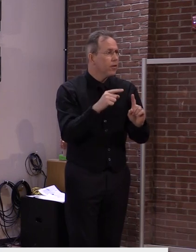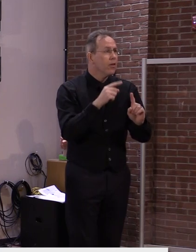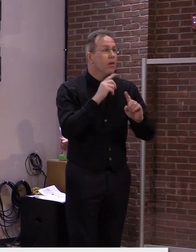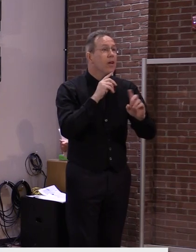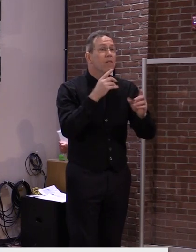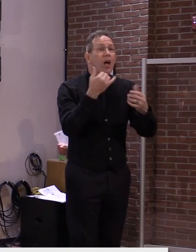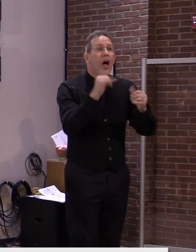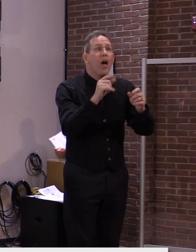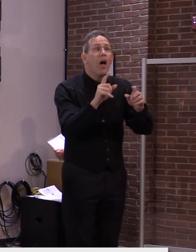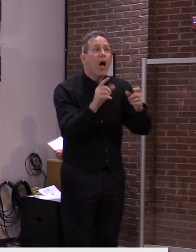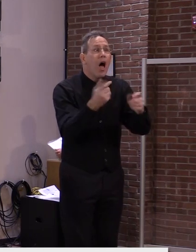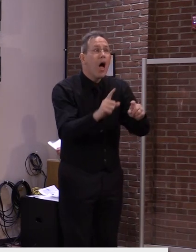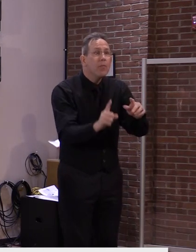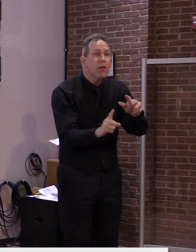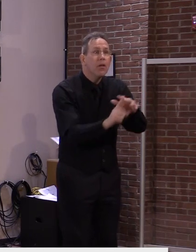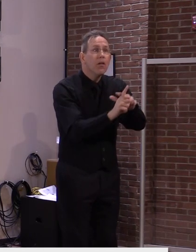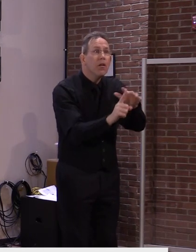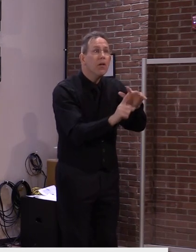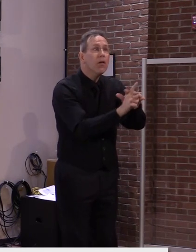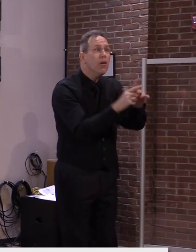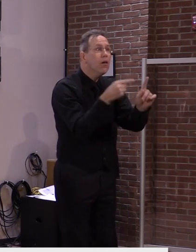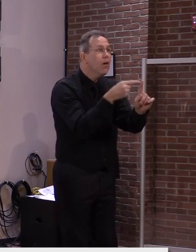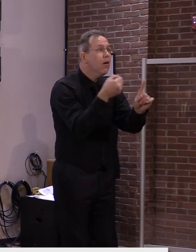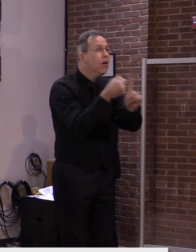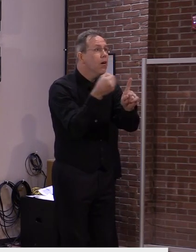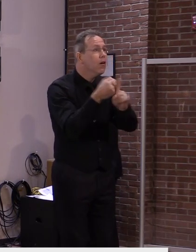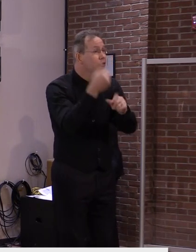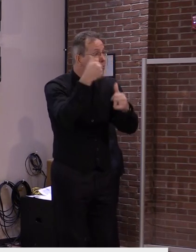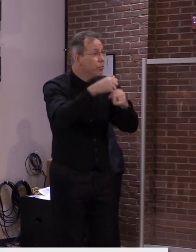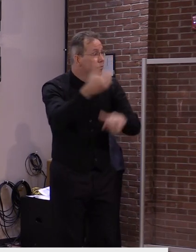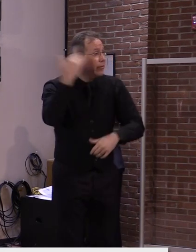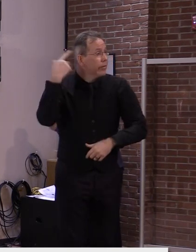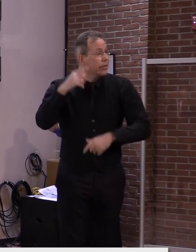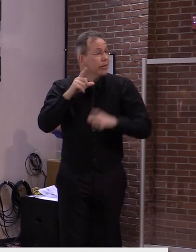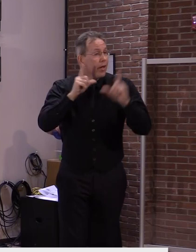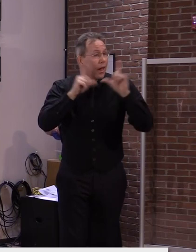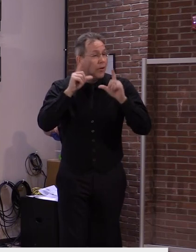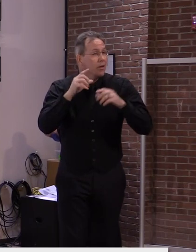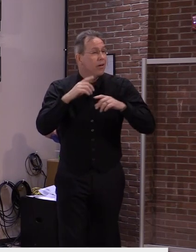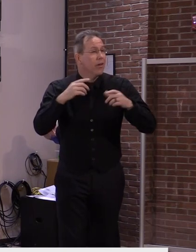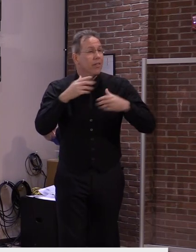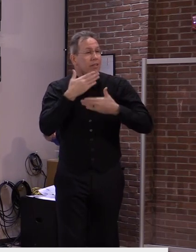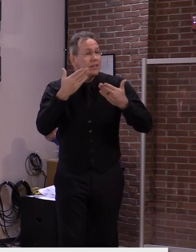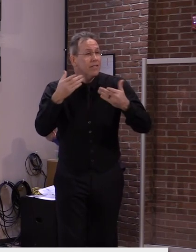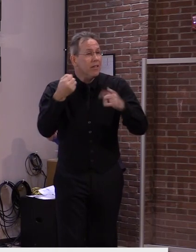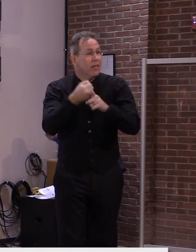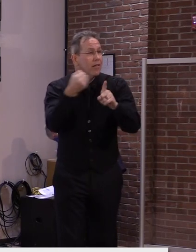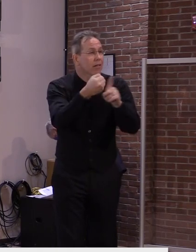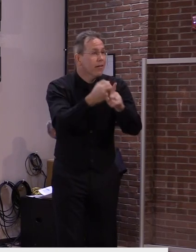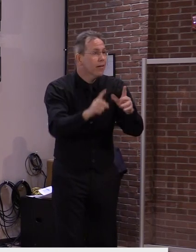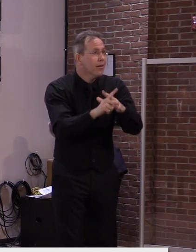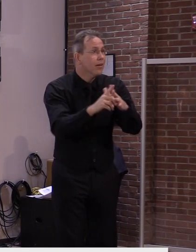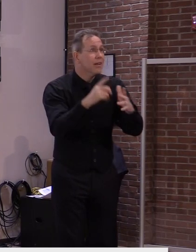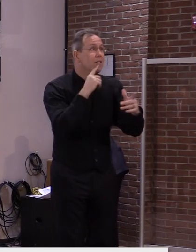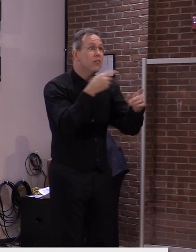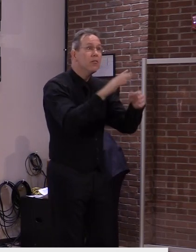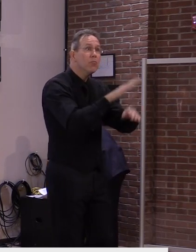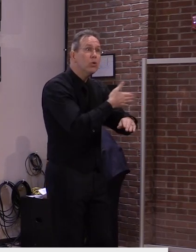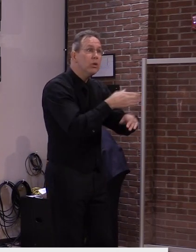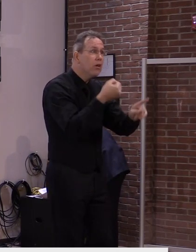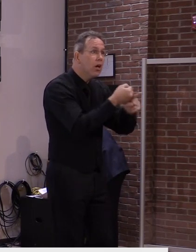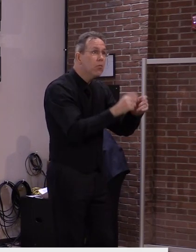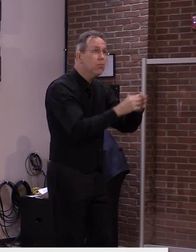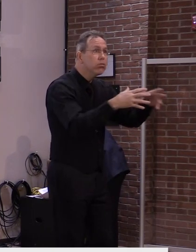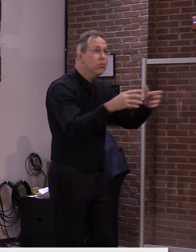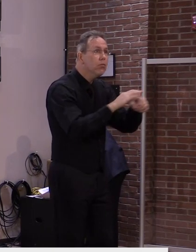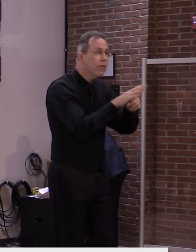holiday period upon us, we are uncomfortable moving forward with music. situation is now different. We have made it through the